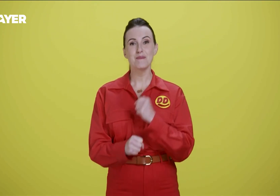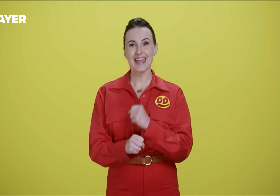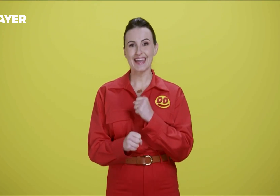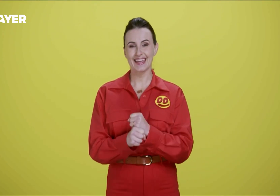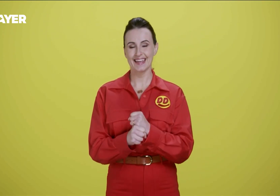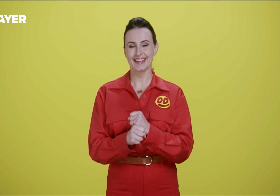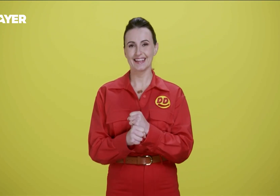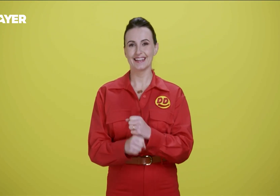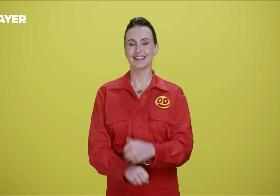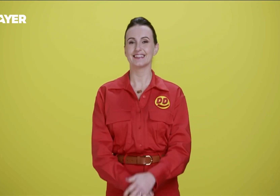Make.